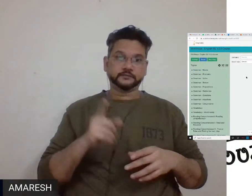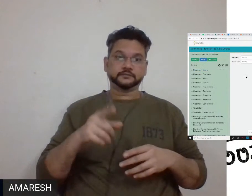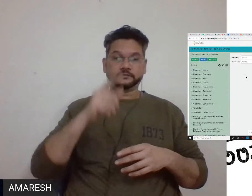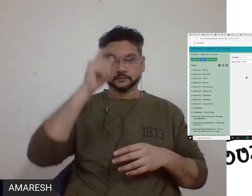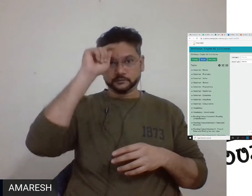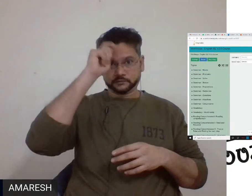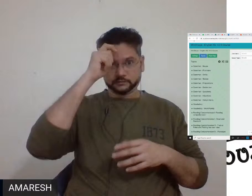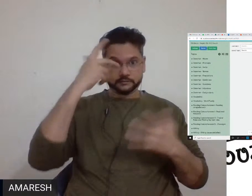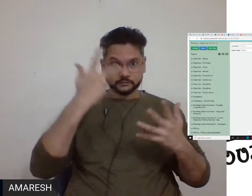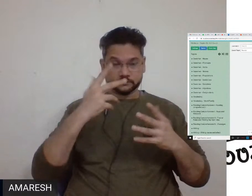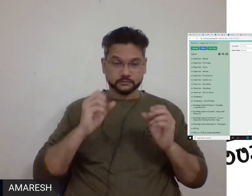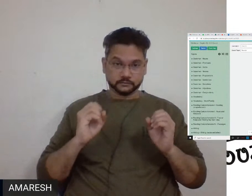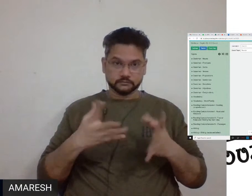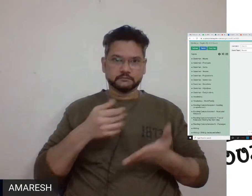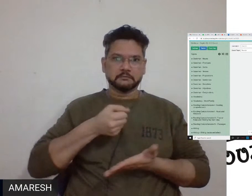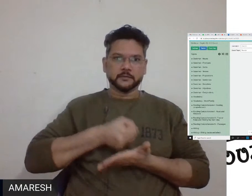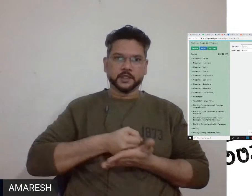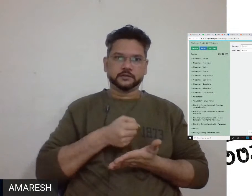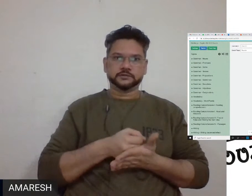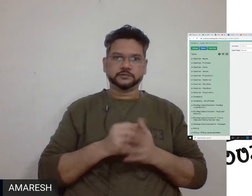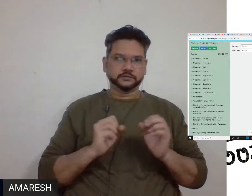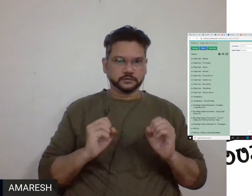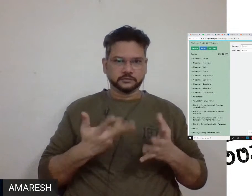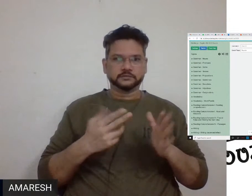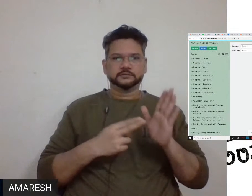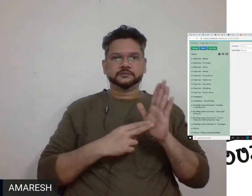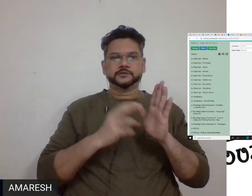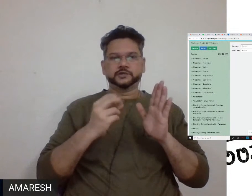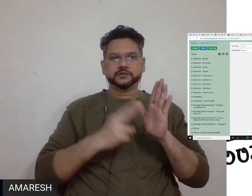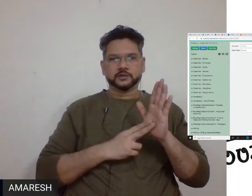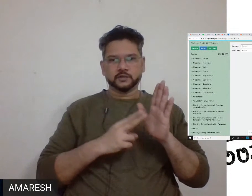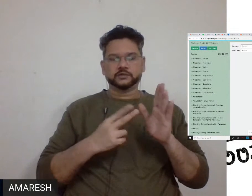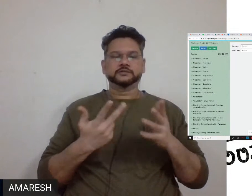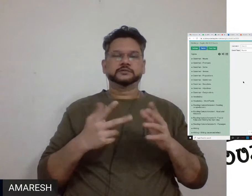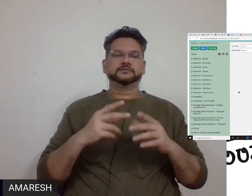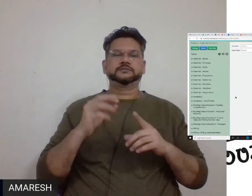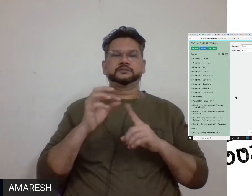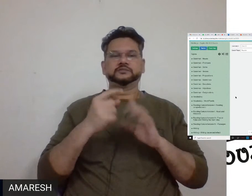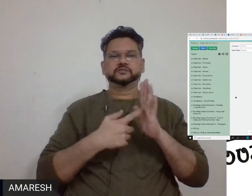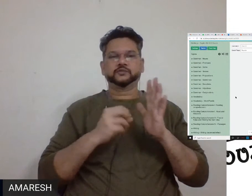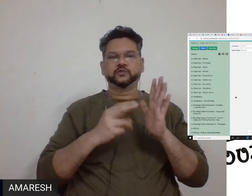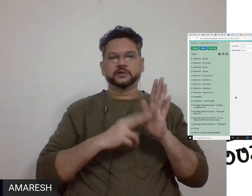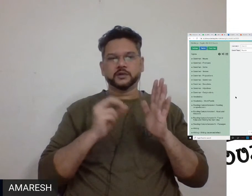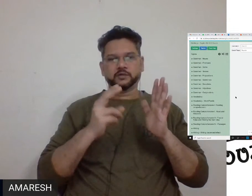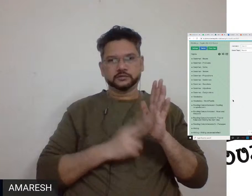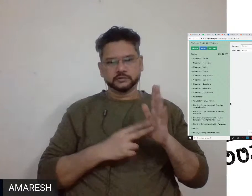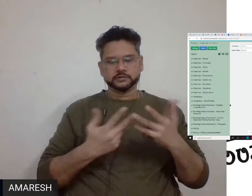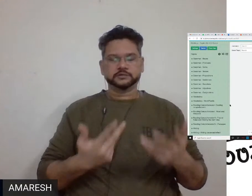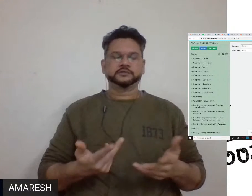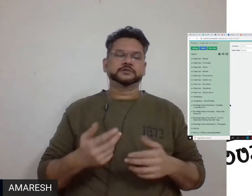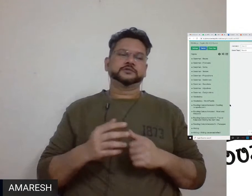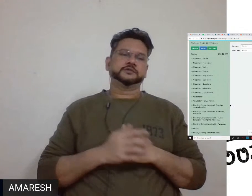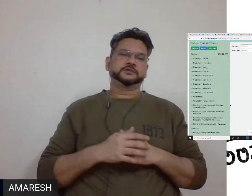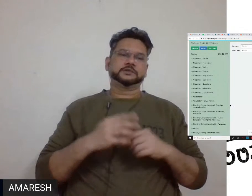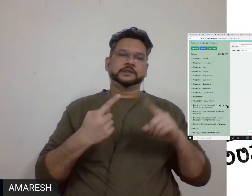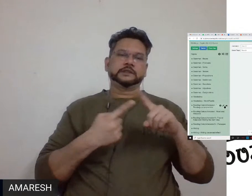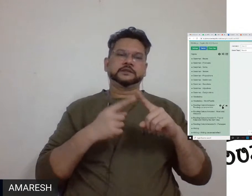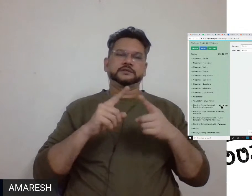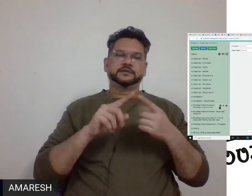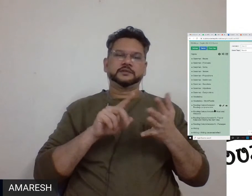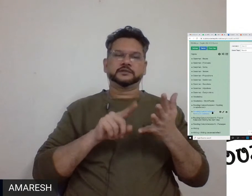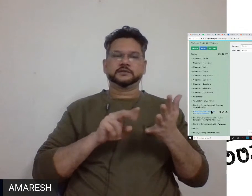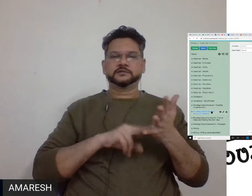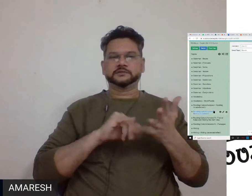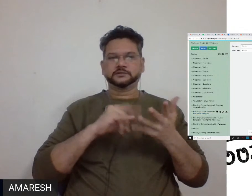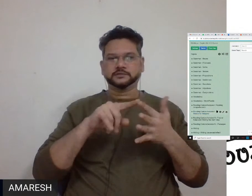the basics, like nouns, pronouns, verbs, tenses, and all that. We also teach them how to understand,